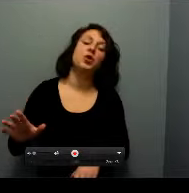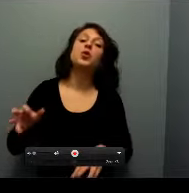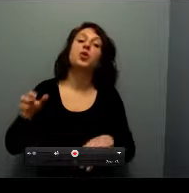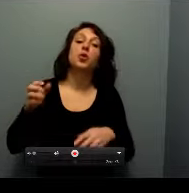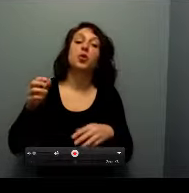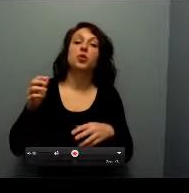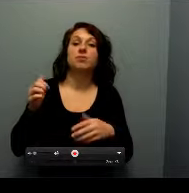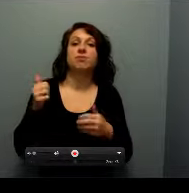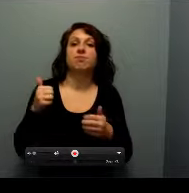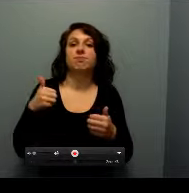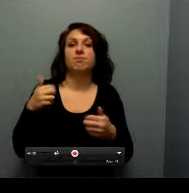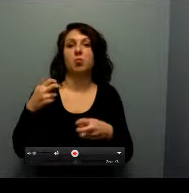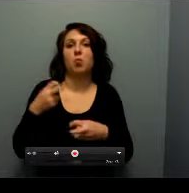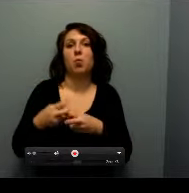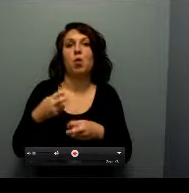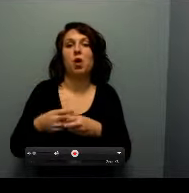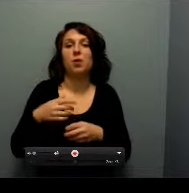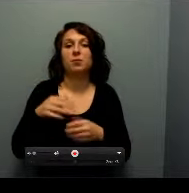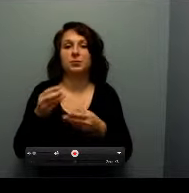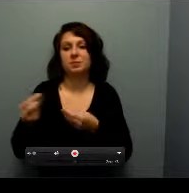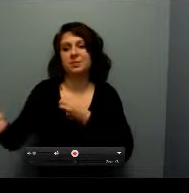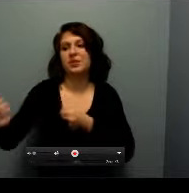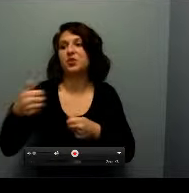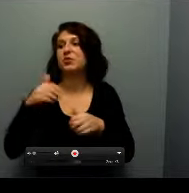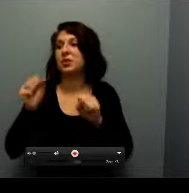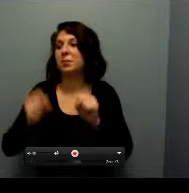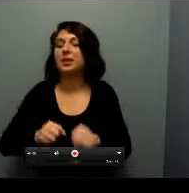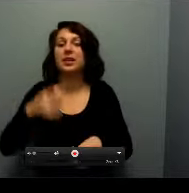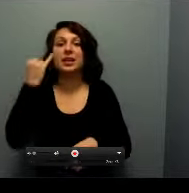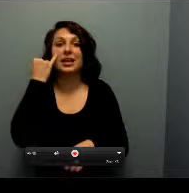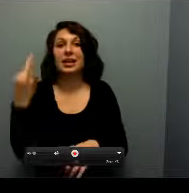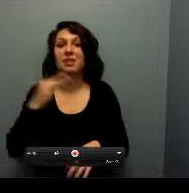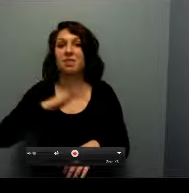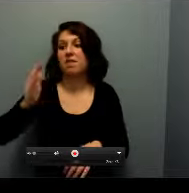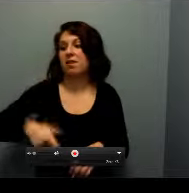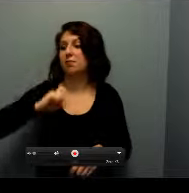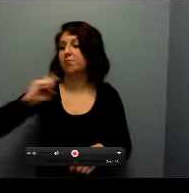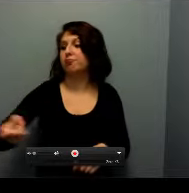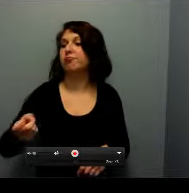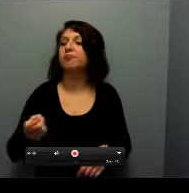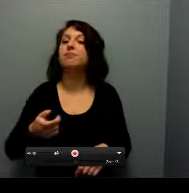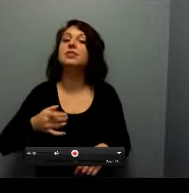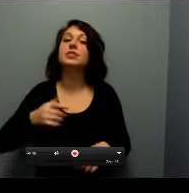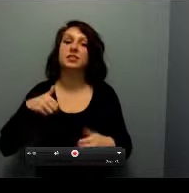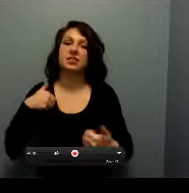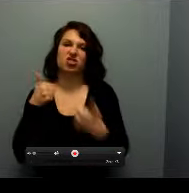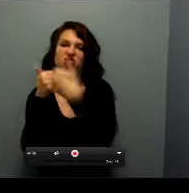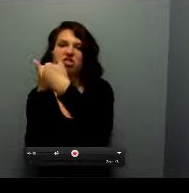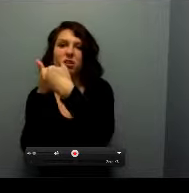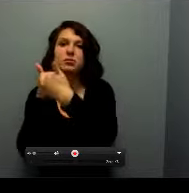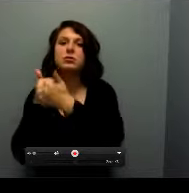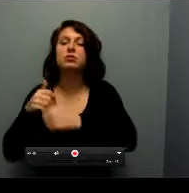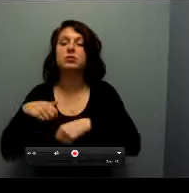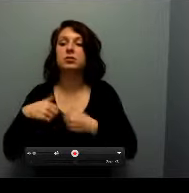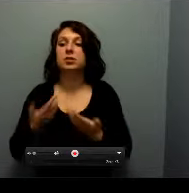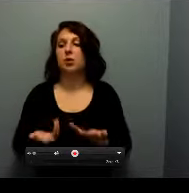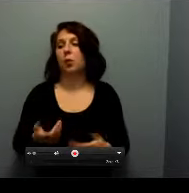oh, I can't give it to him because I'm not going to mess it up.